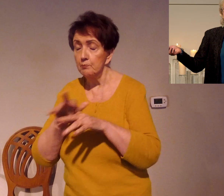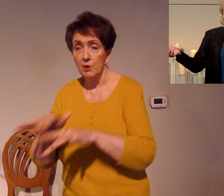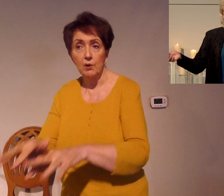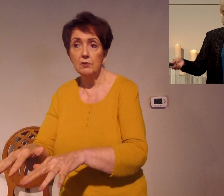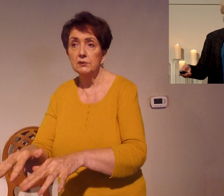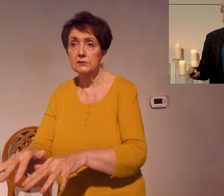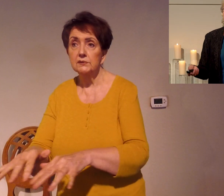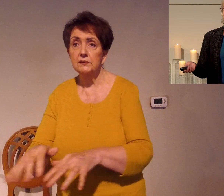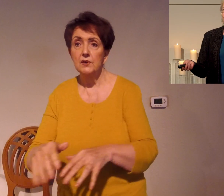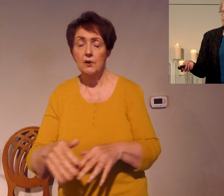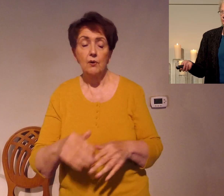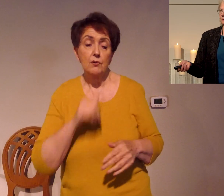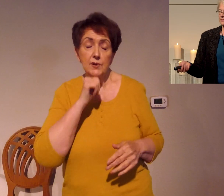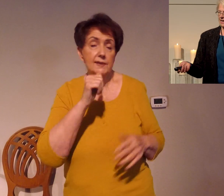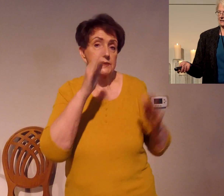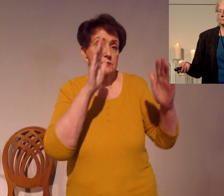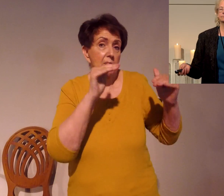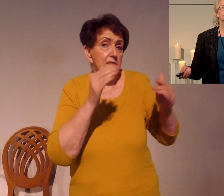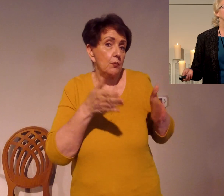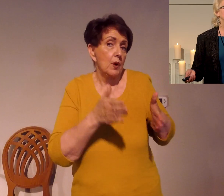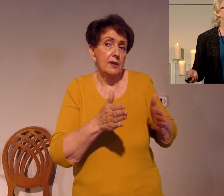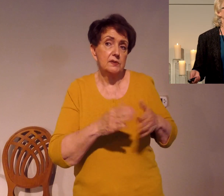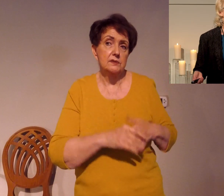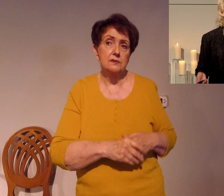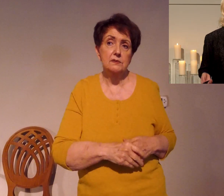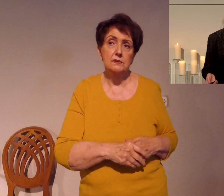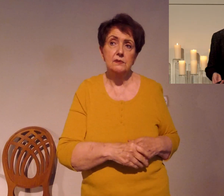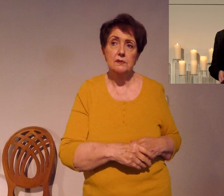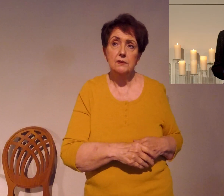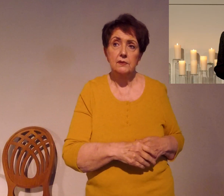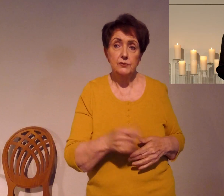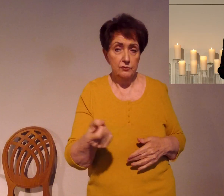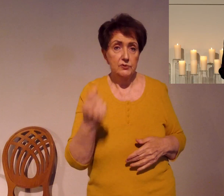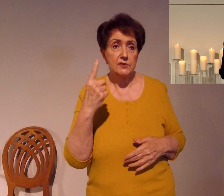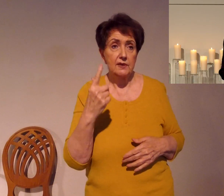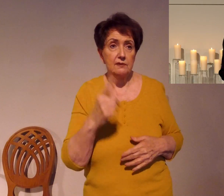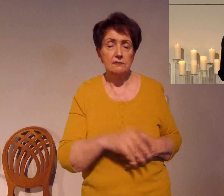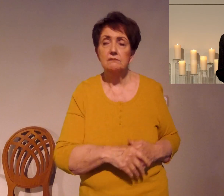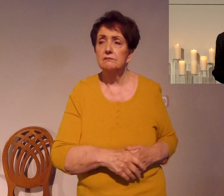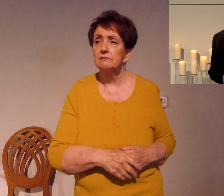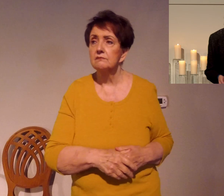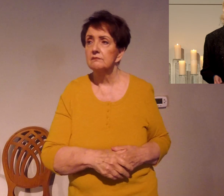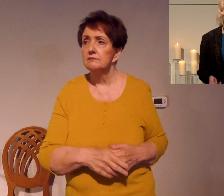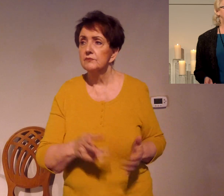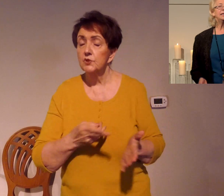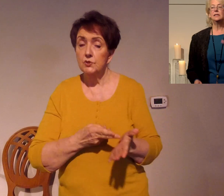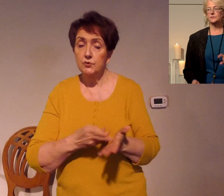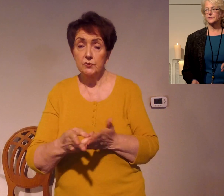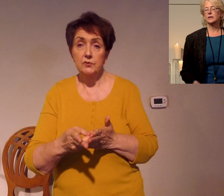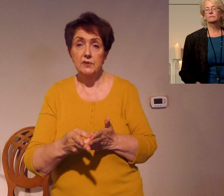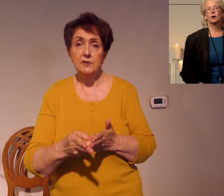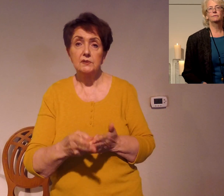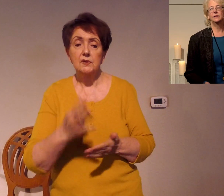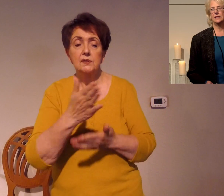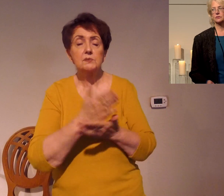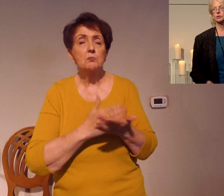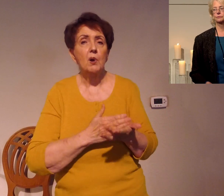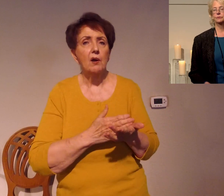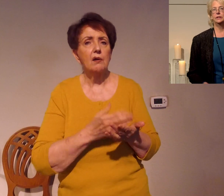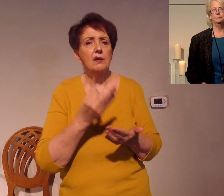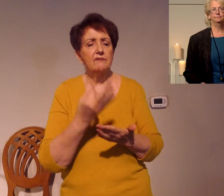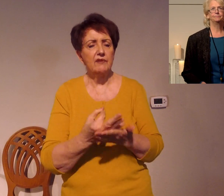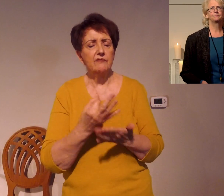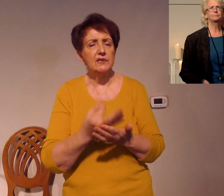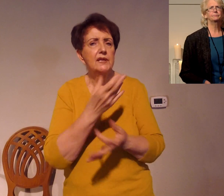come in unexpected ways. Do you see what I'm saying? And so the truth about money is that it's a piece of our